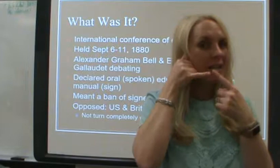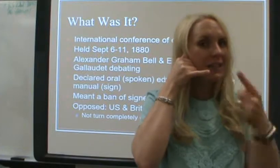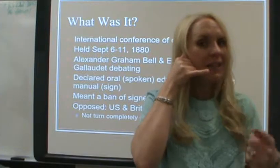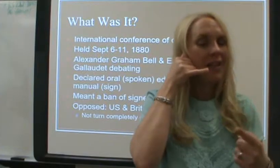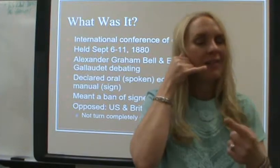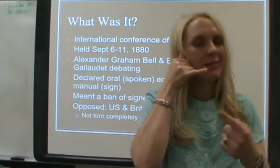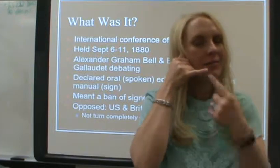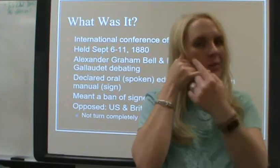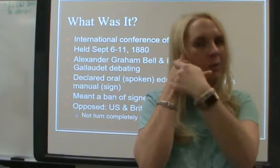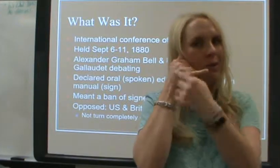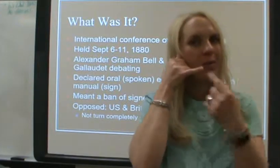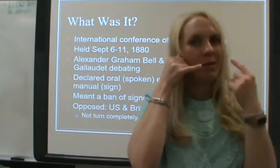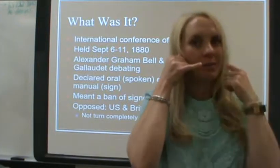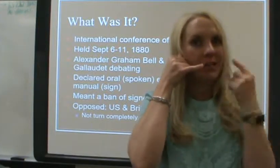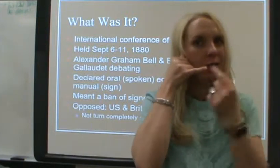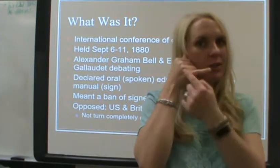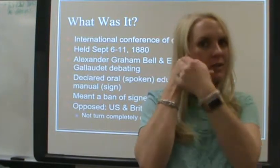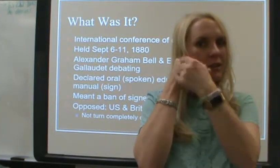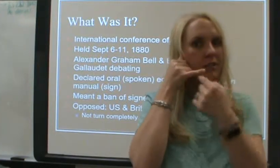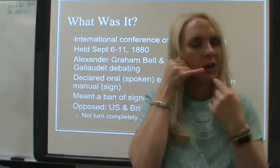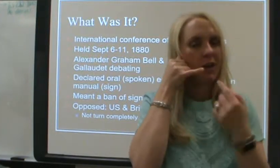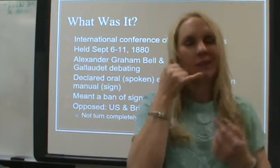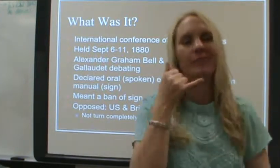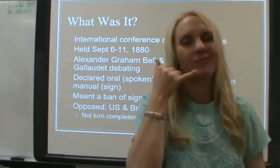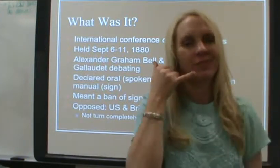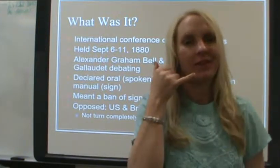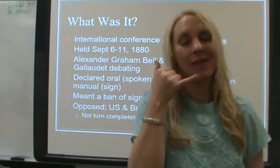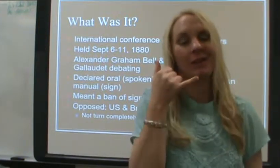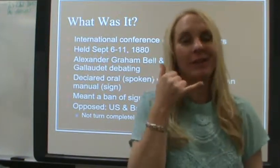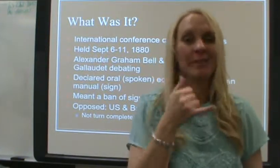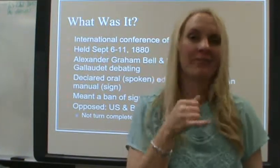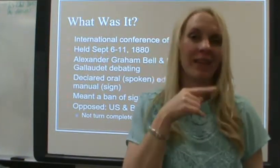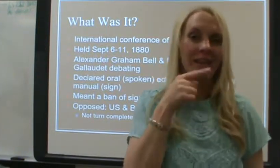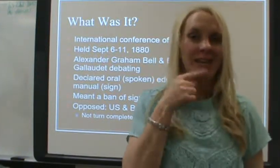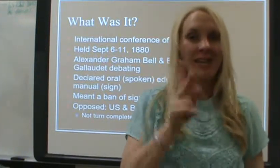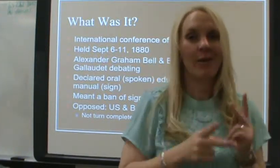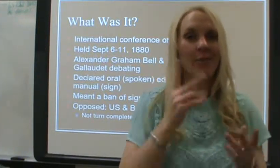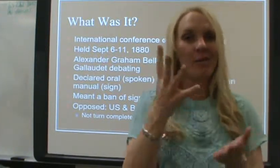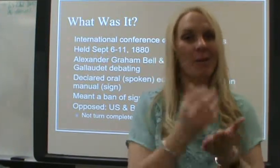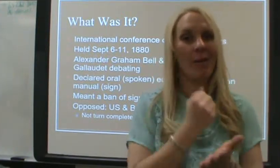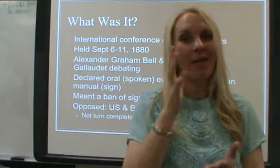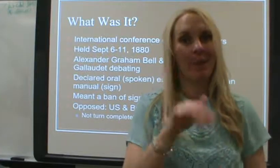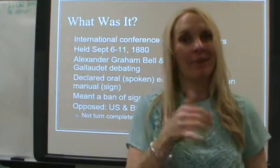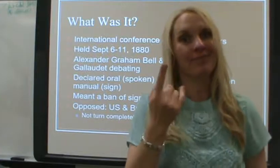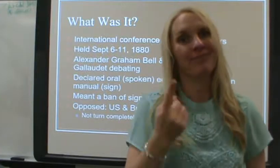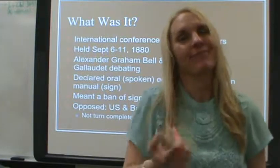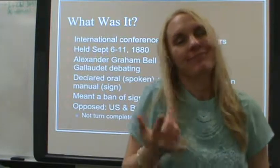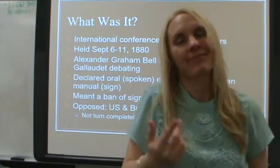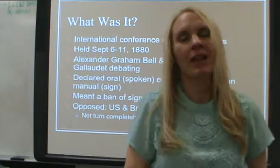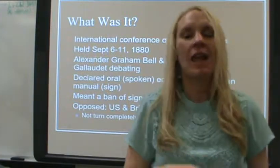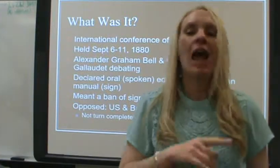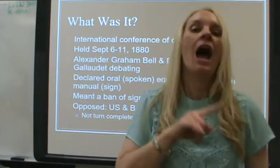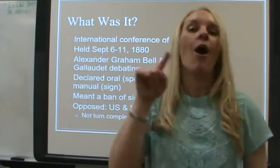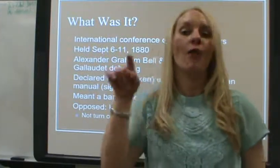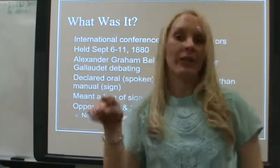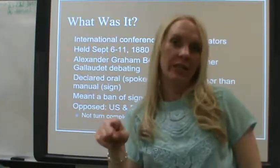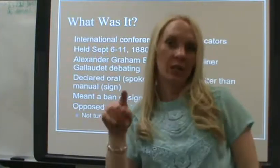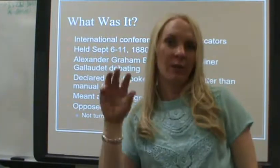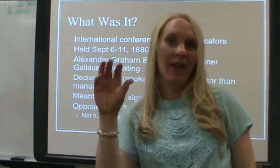it, or maybe be able to hear yourself talk. Anyway, hearing people won that one. Over here we